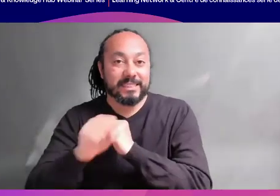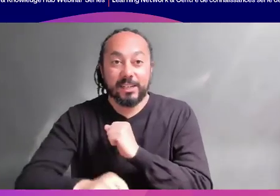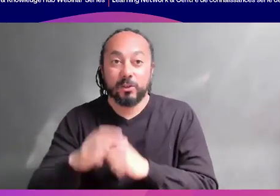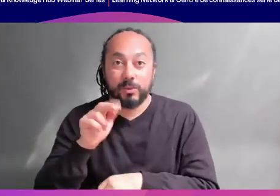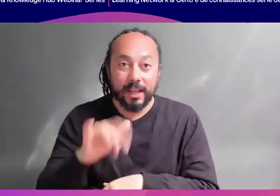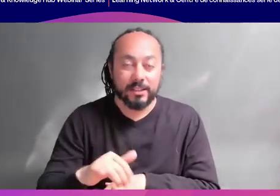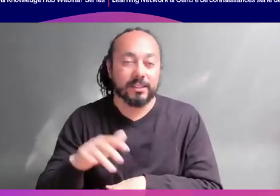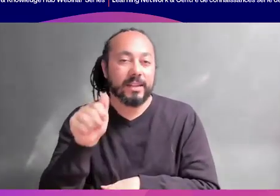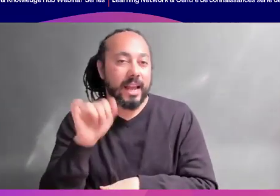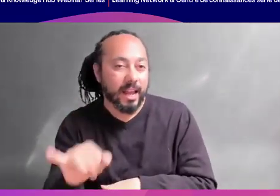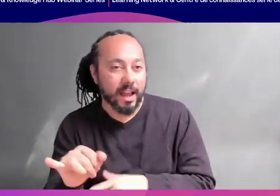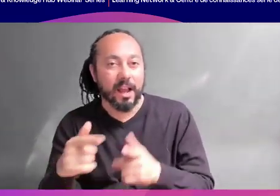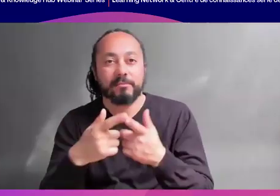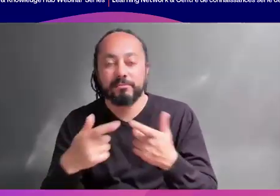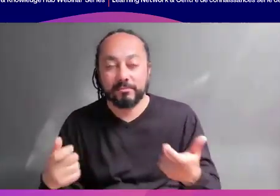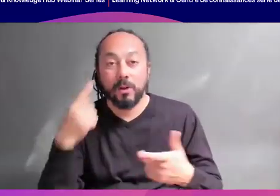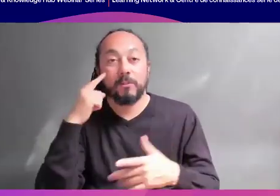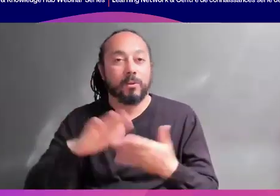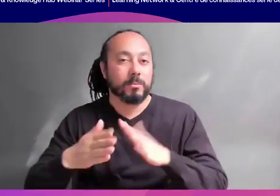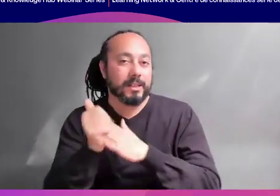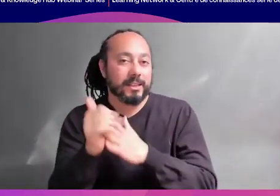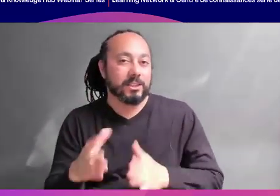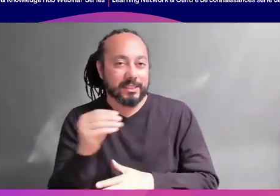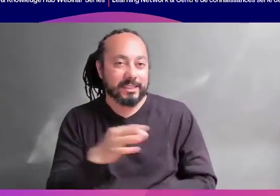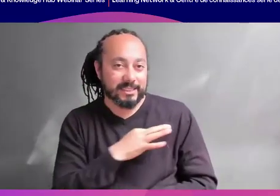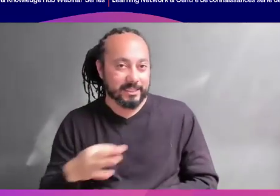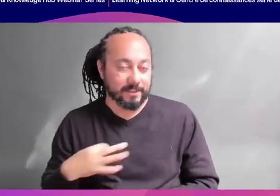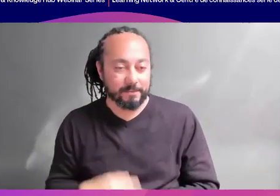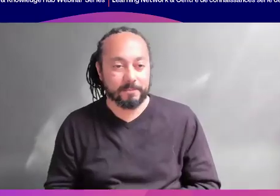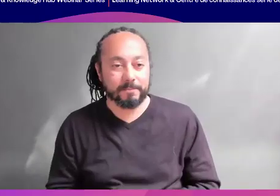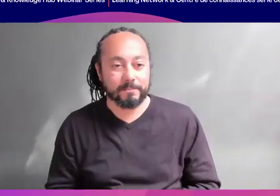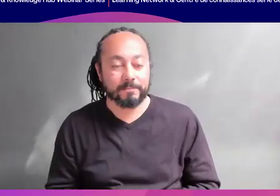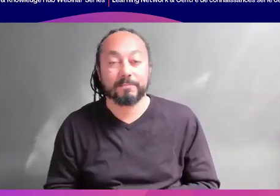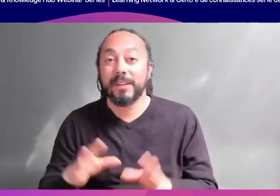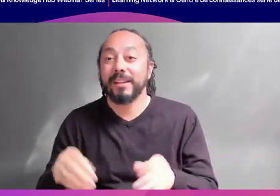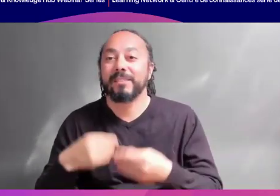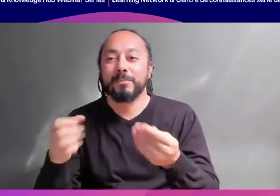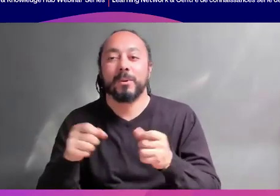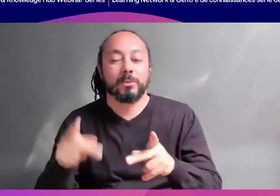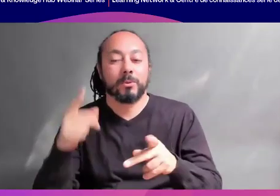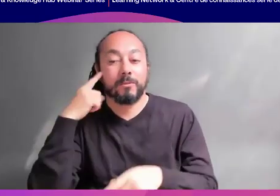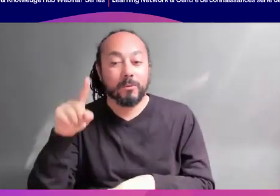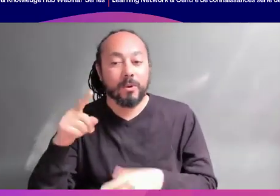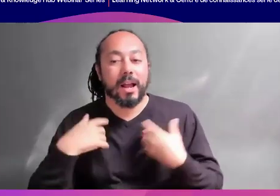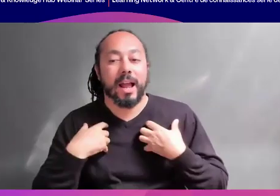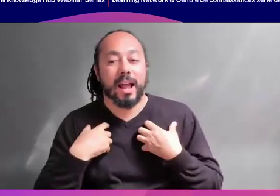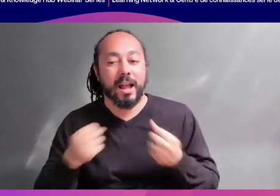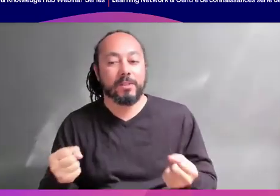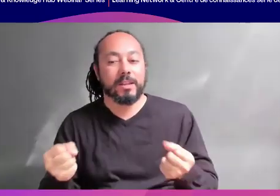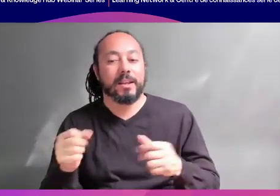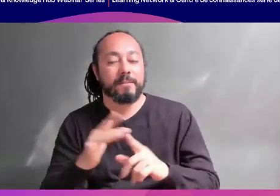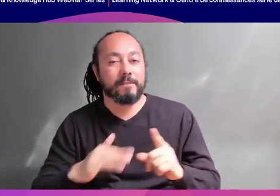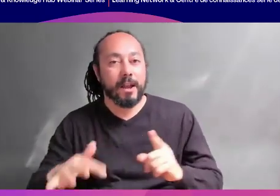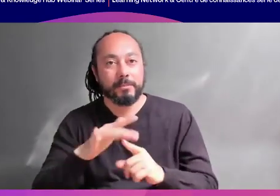training for community leaders and staff, giving them opportunities to practice building healthy social environments. Moving on to